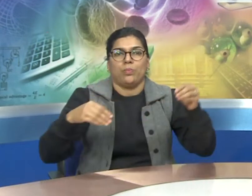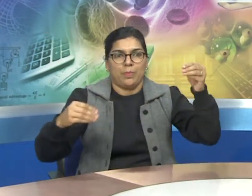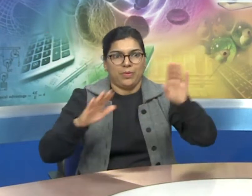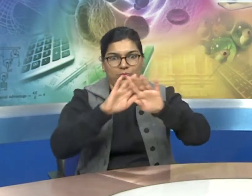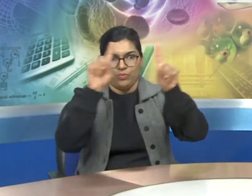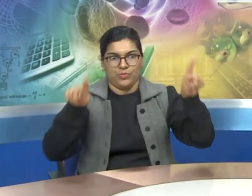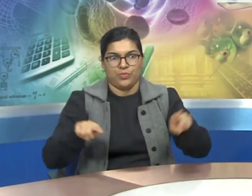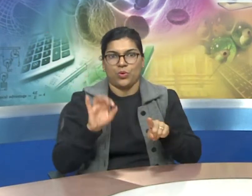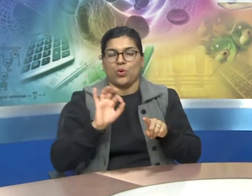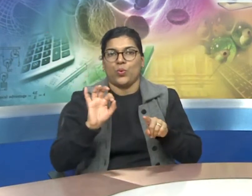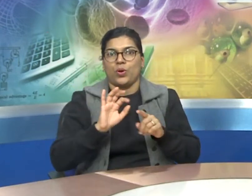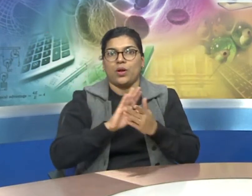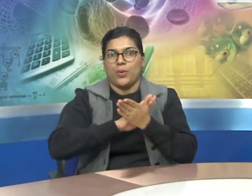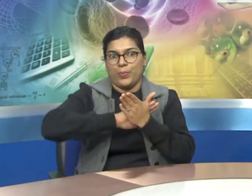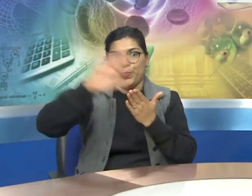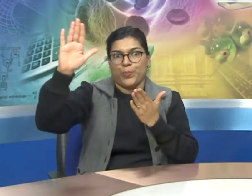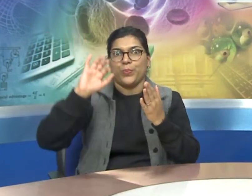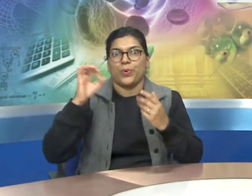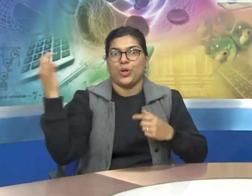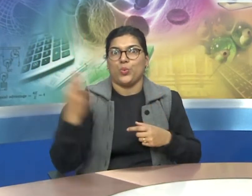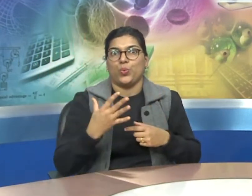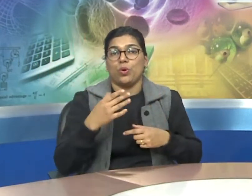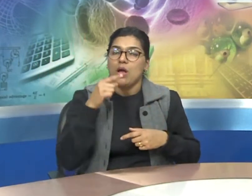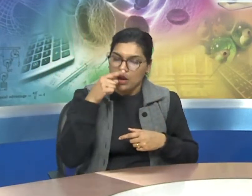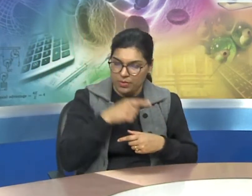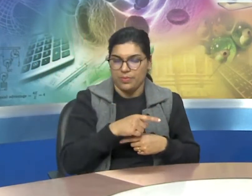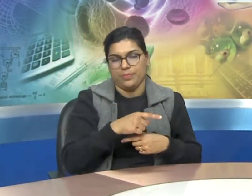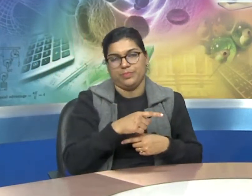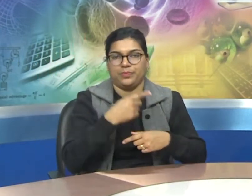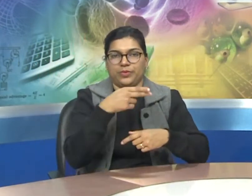Blank page is a kind of new page in which nothing is written.